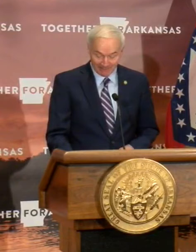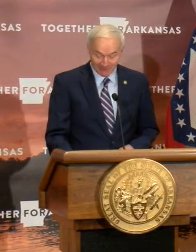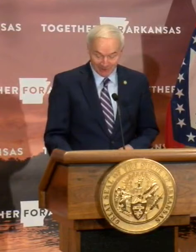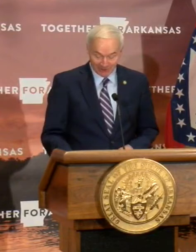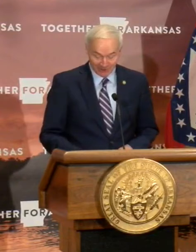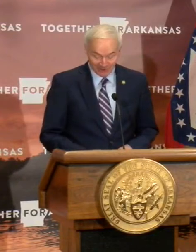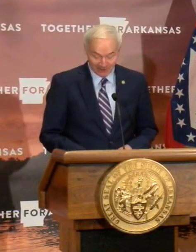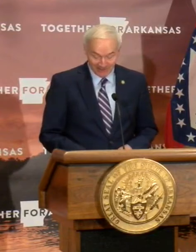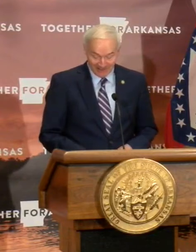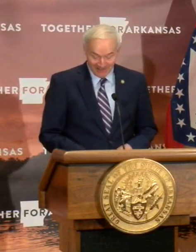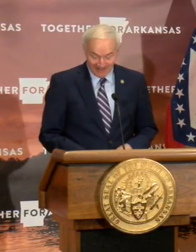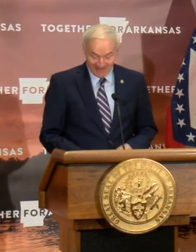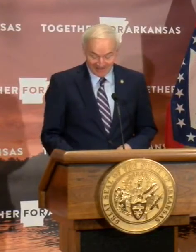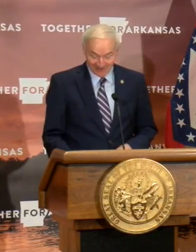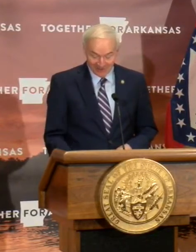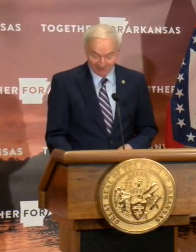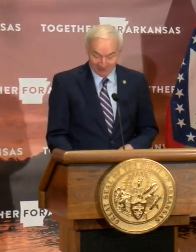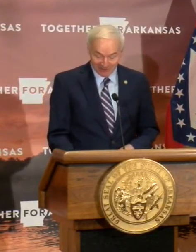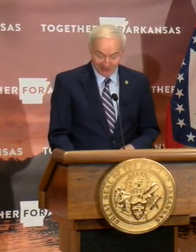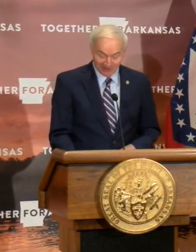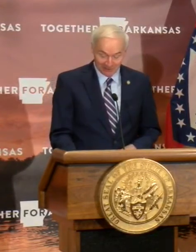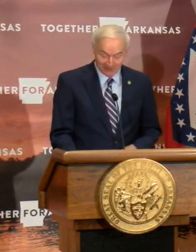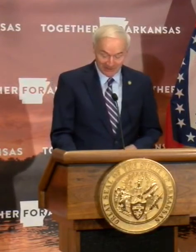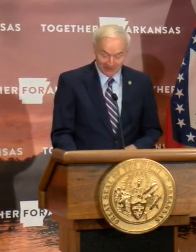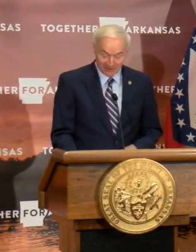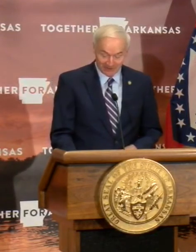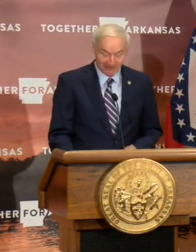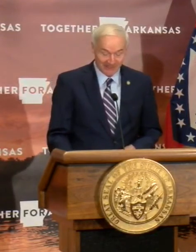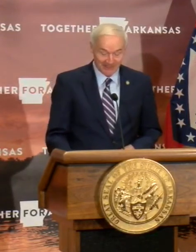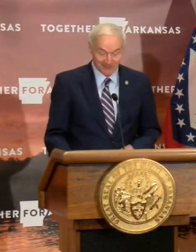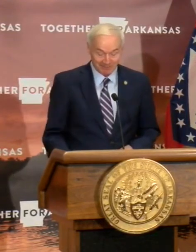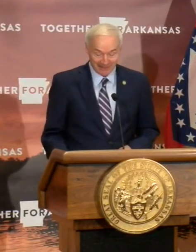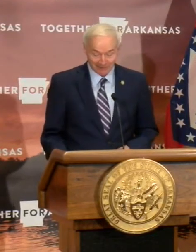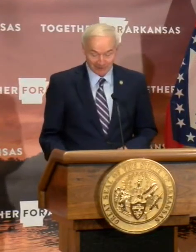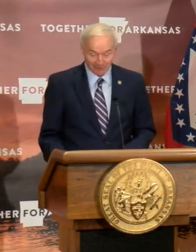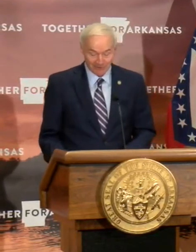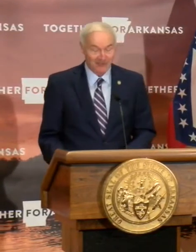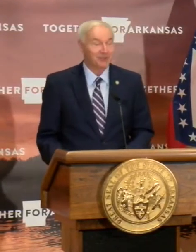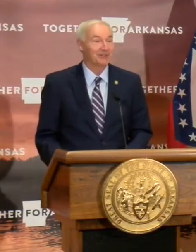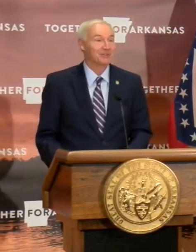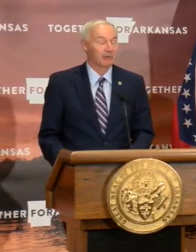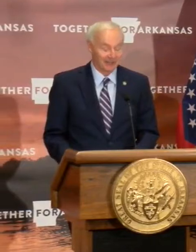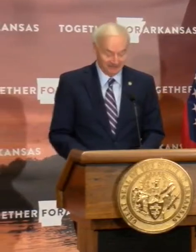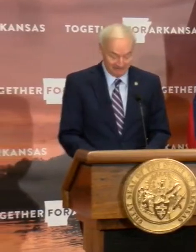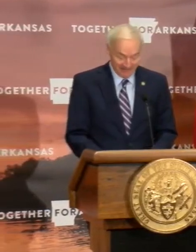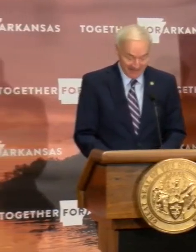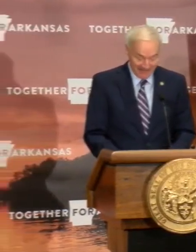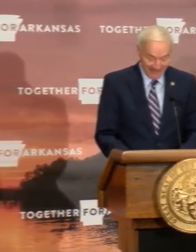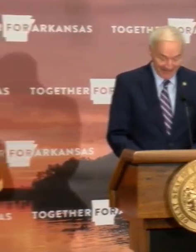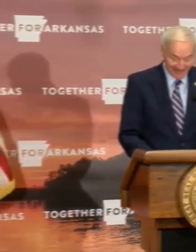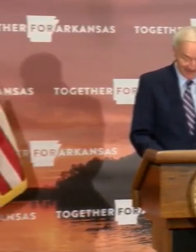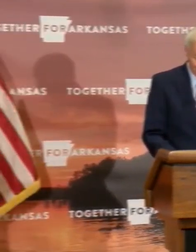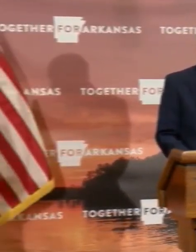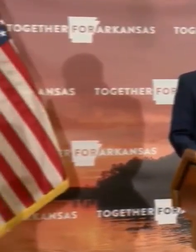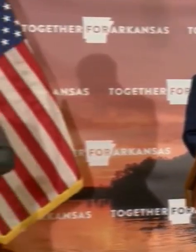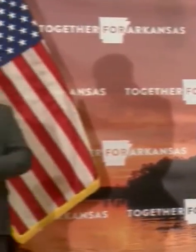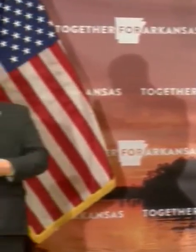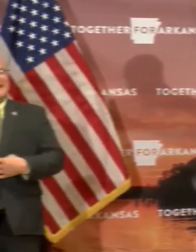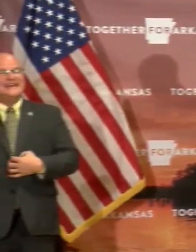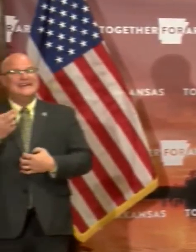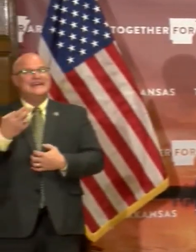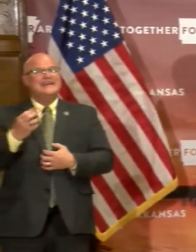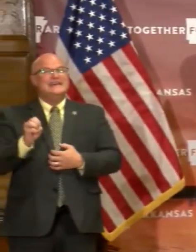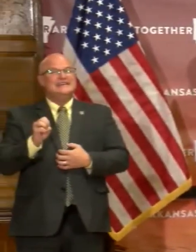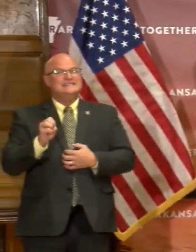Missionary Baptist Church, and she was a Sunday school teacher, vacation Bible school teacher as well, and